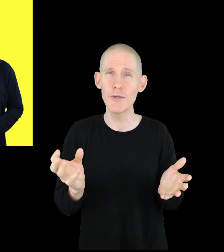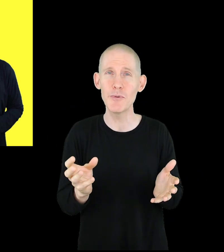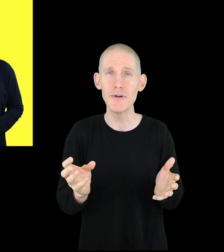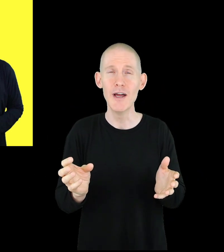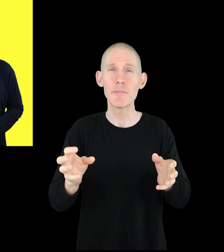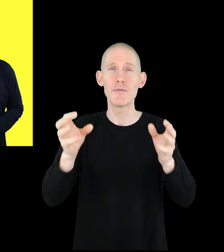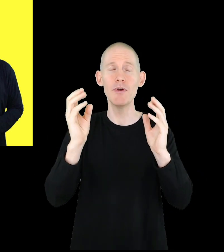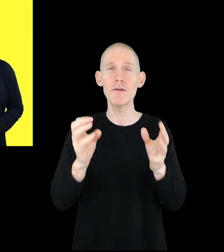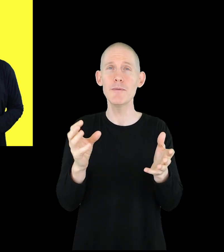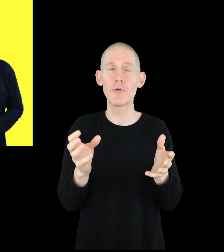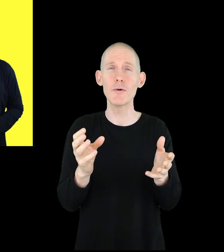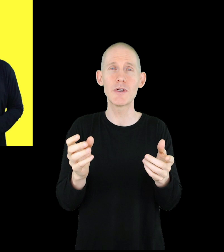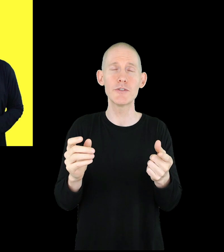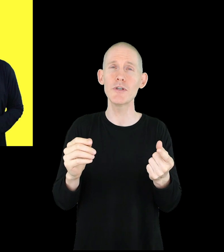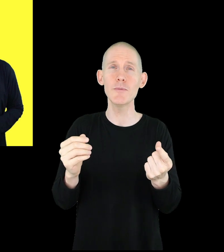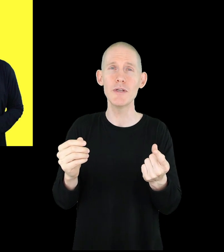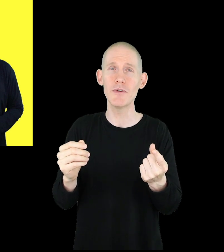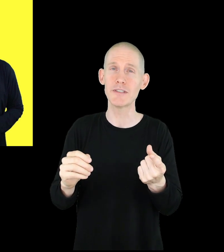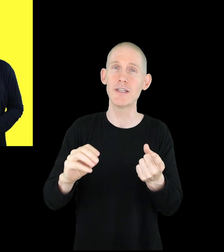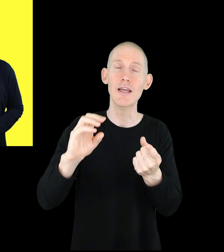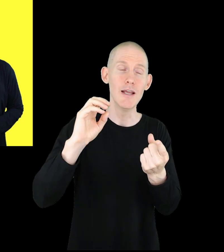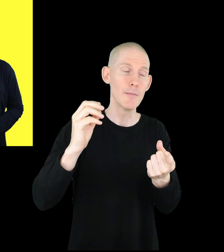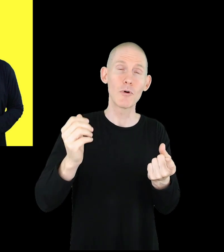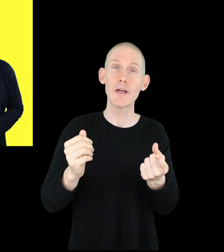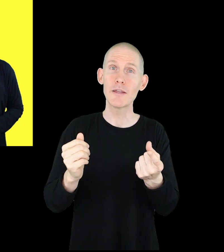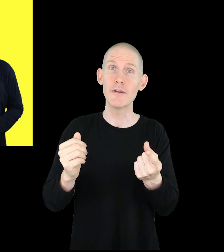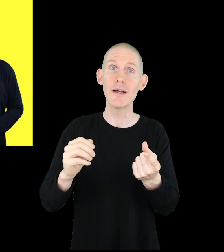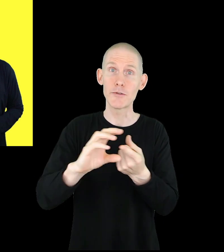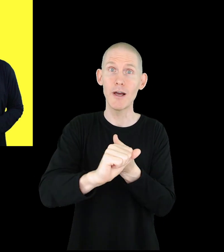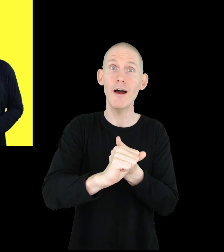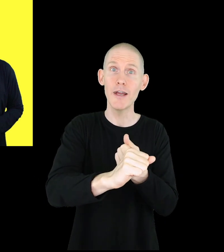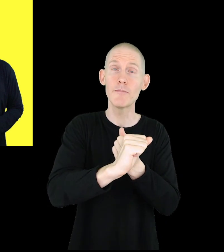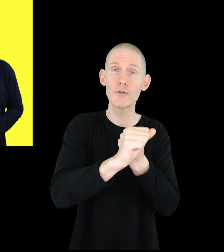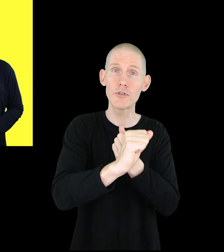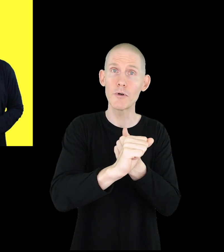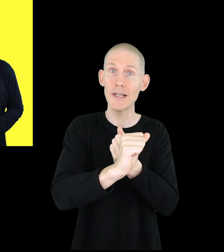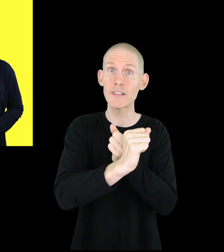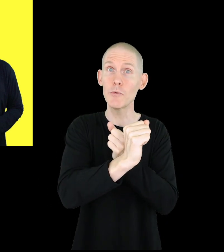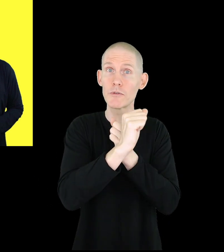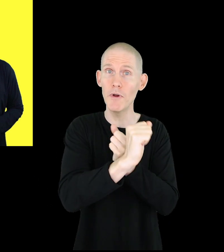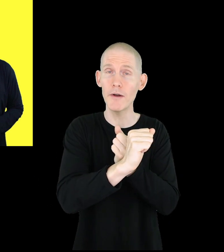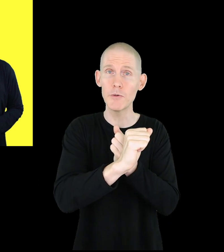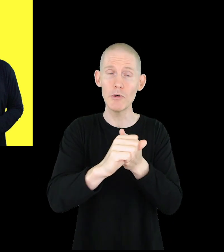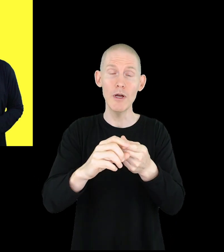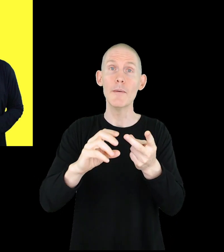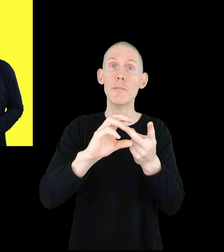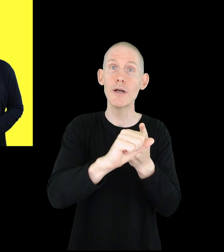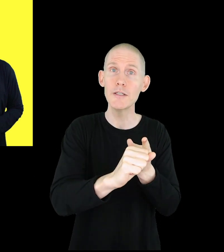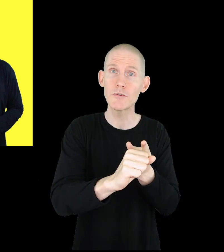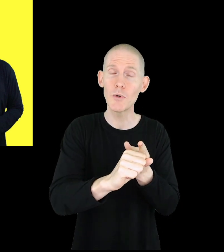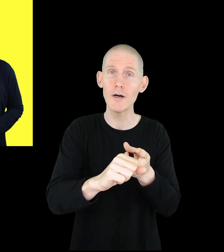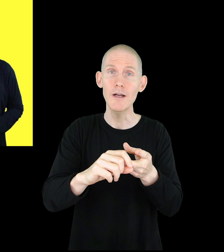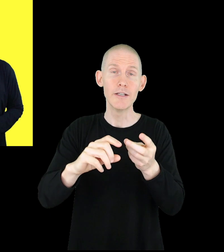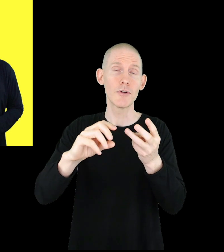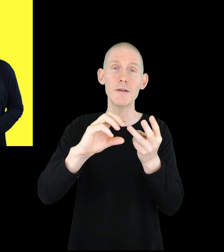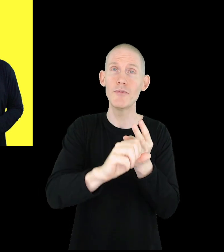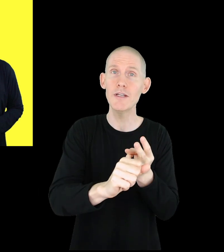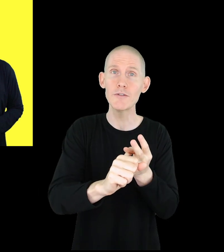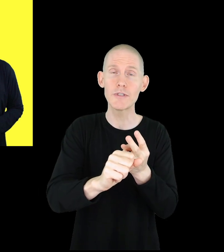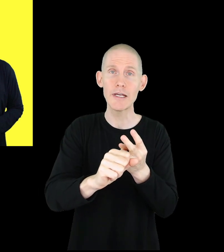simple, but very important, because you're going to be investing more likely than not time, for sure. That's the most valuable. Money as well. Trying to fit it in your schedule.